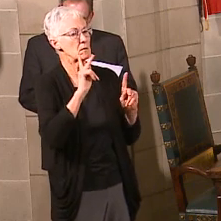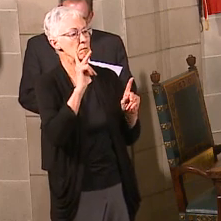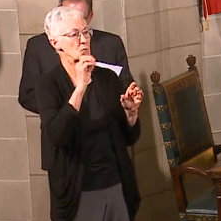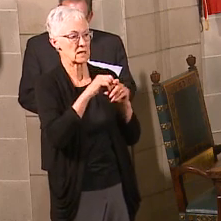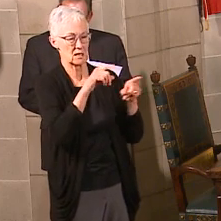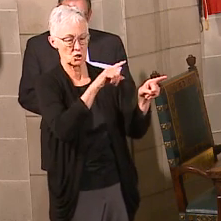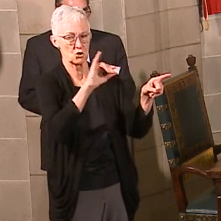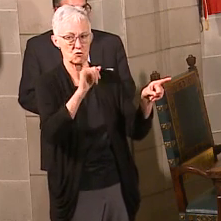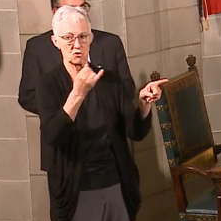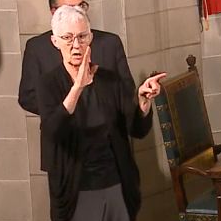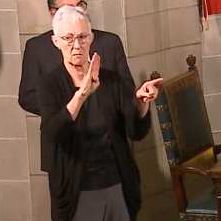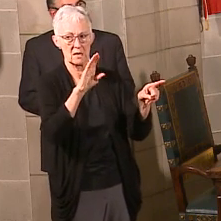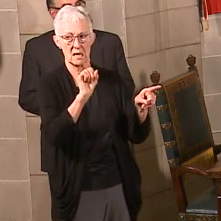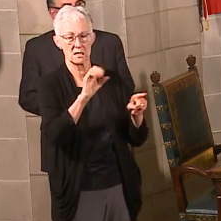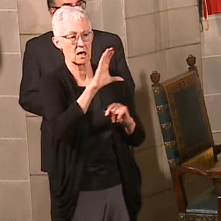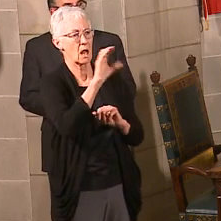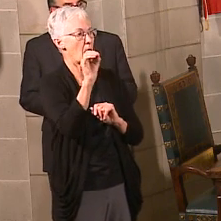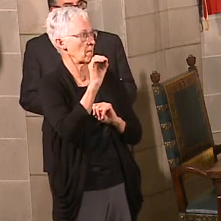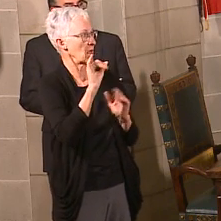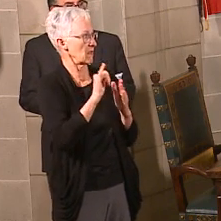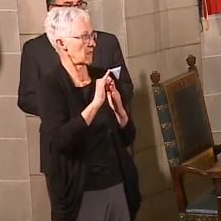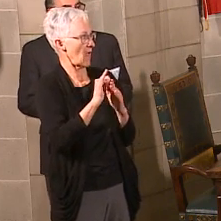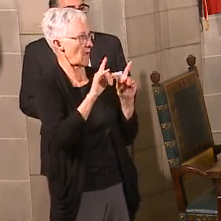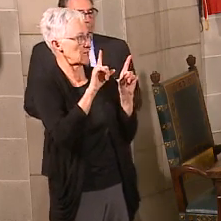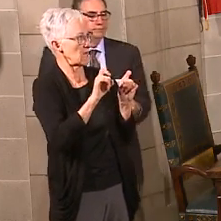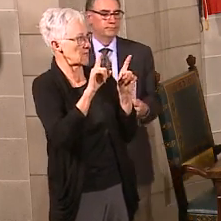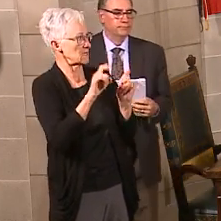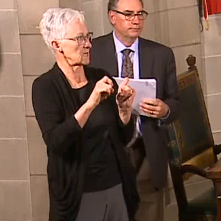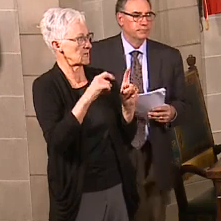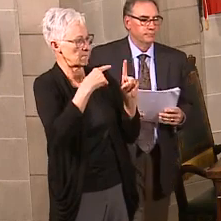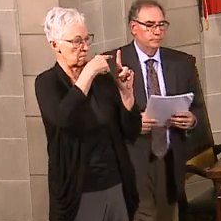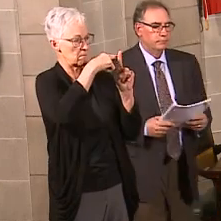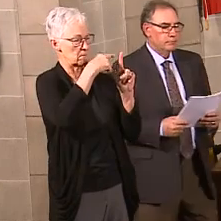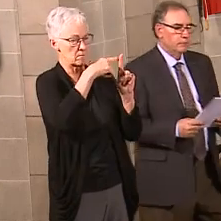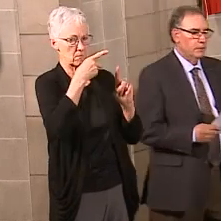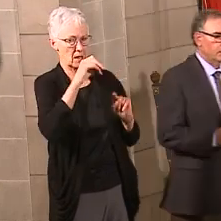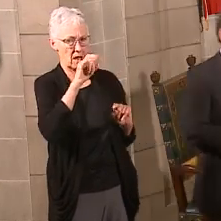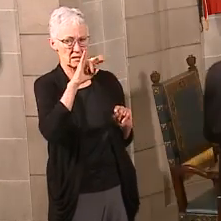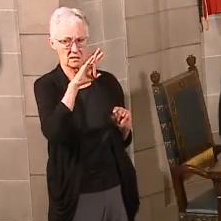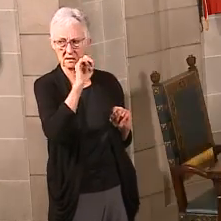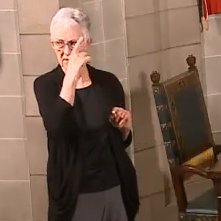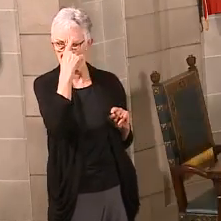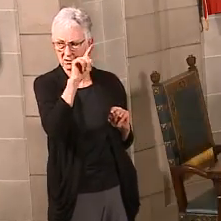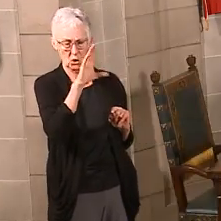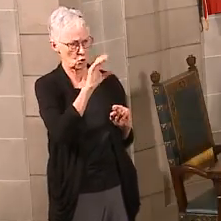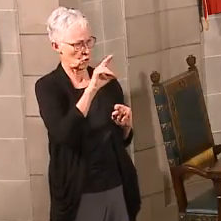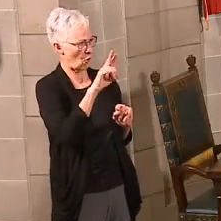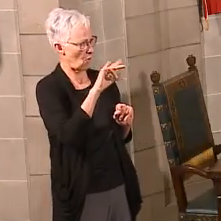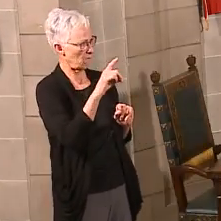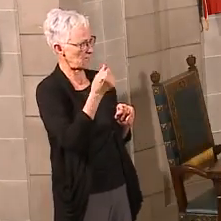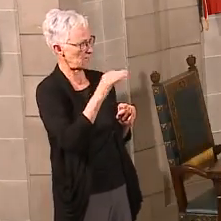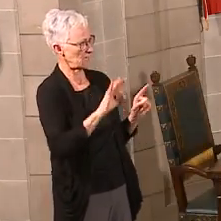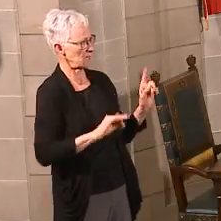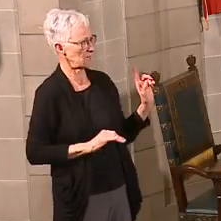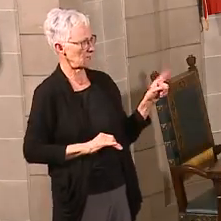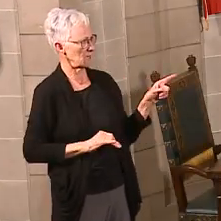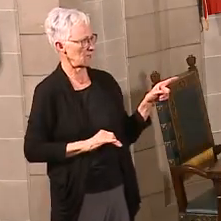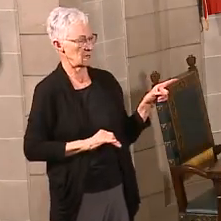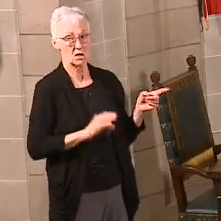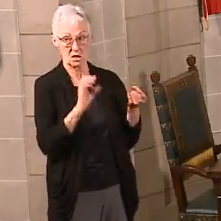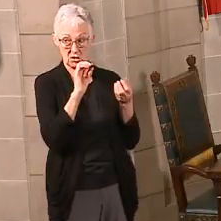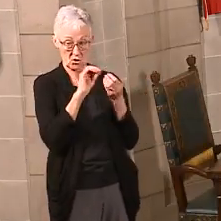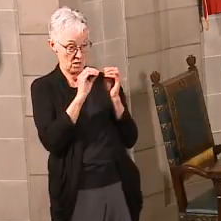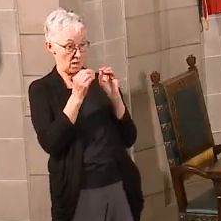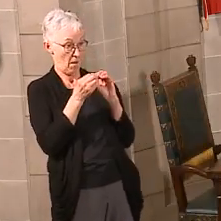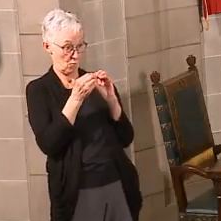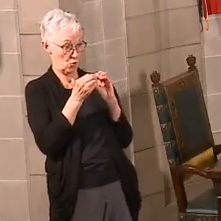in Grand Island specifically that have been tested positive? And Dr. Antone, do you have an update on that? Yeah. It's going down,